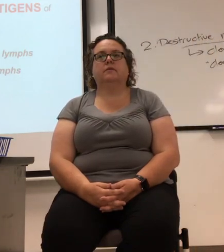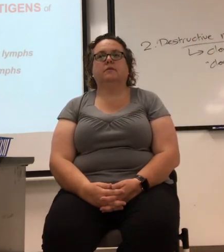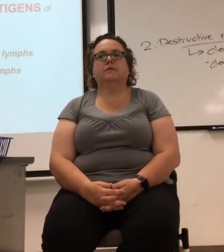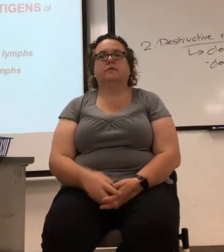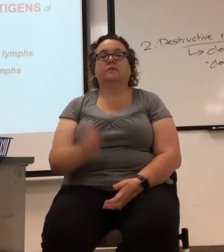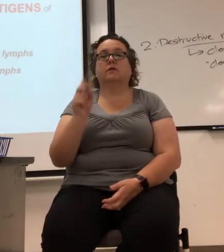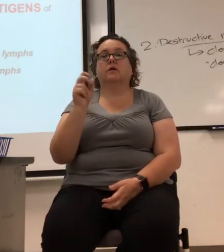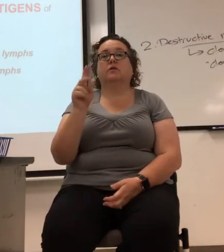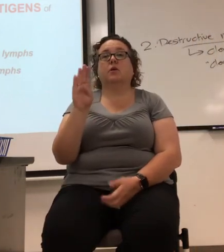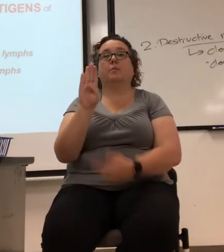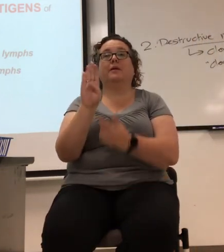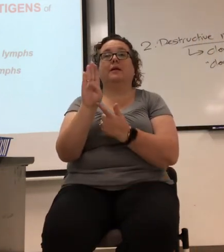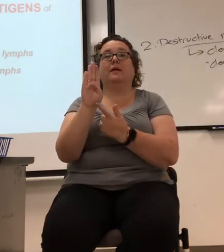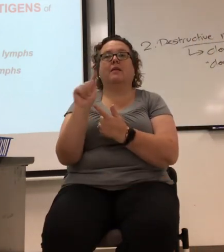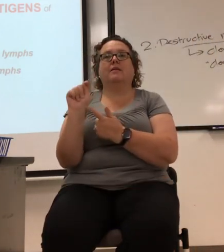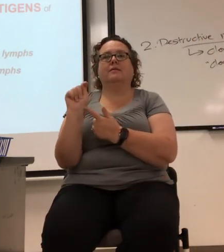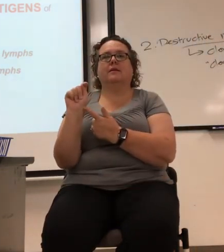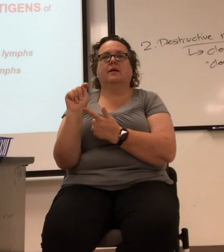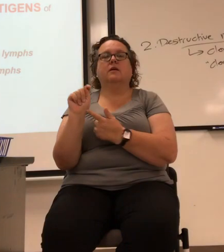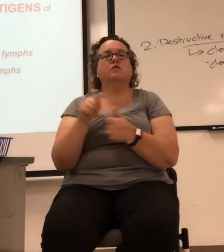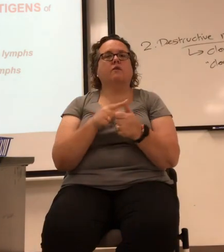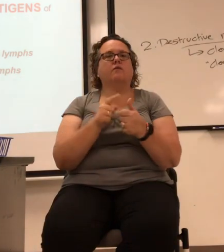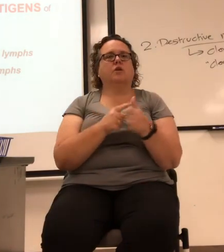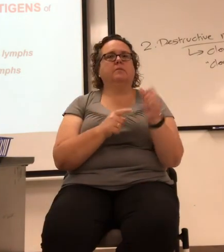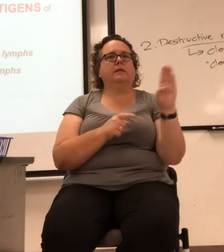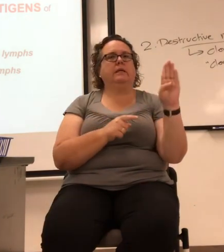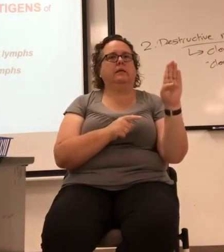B and the T. We're going to do the B first.